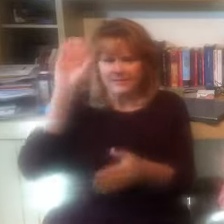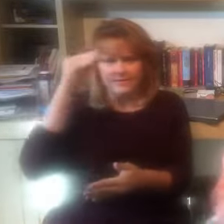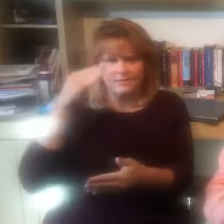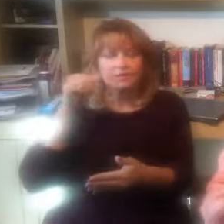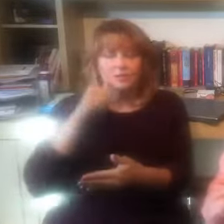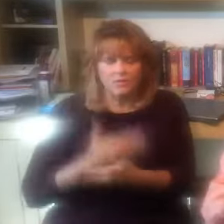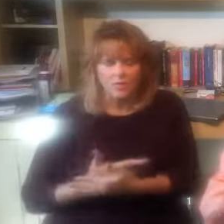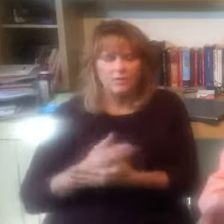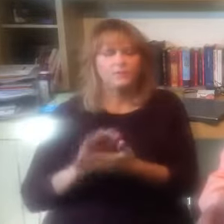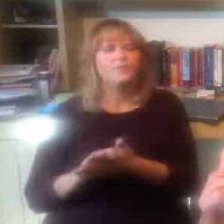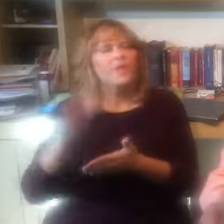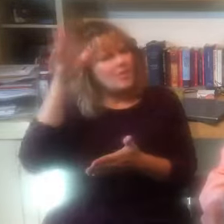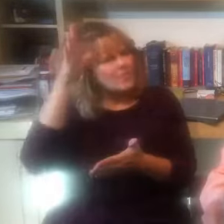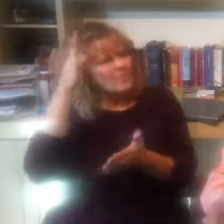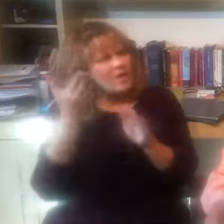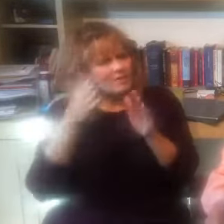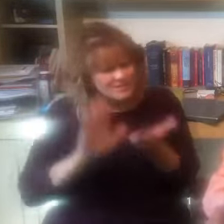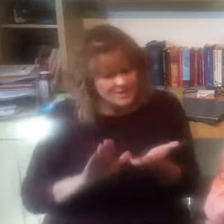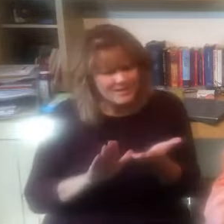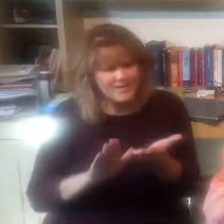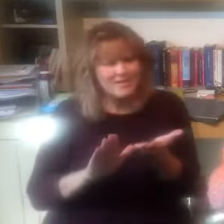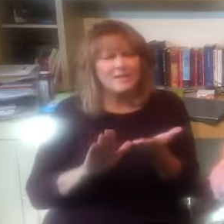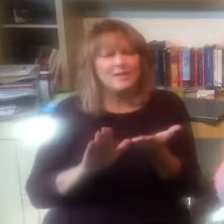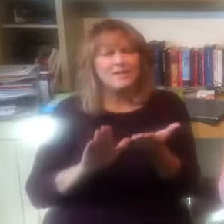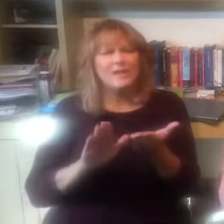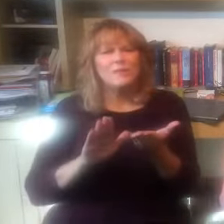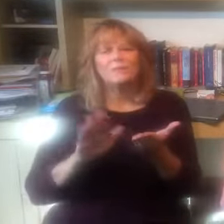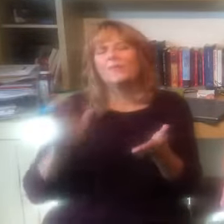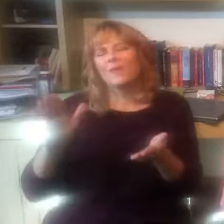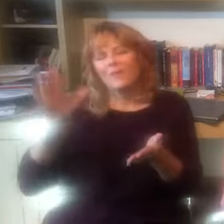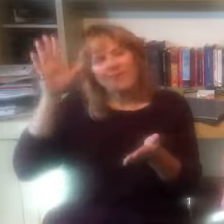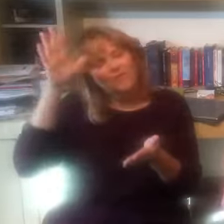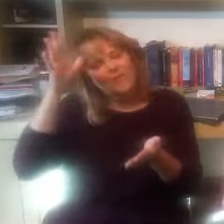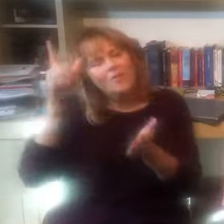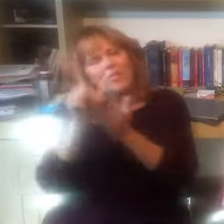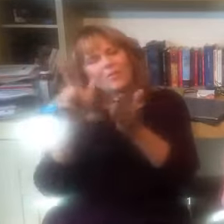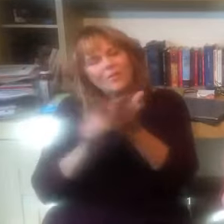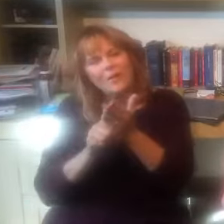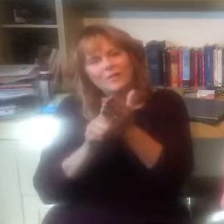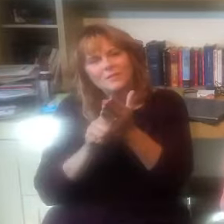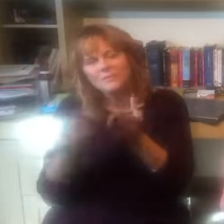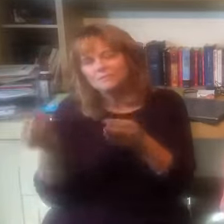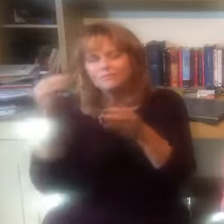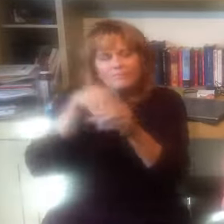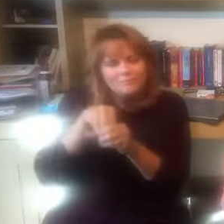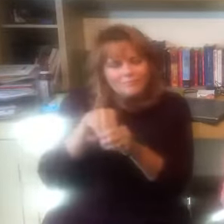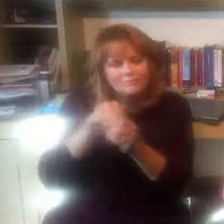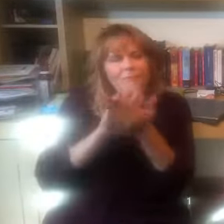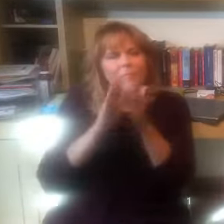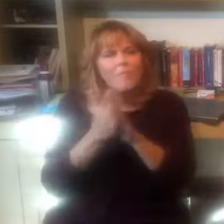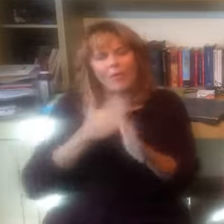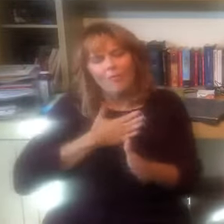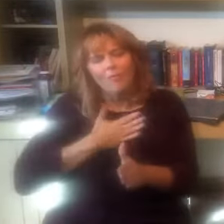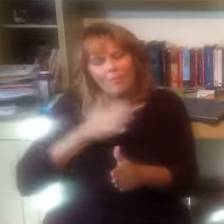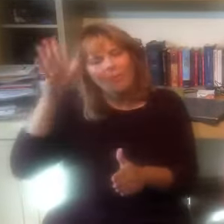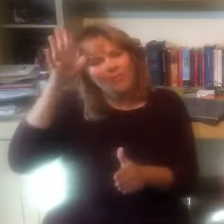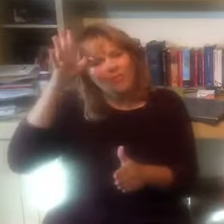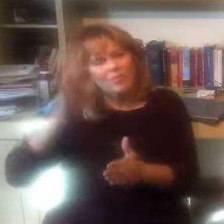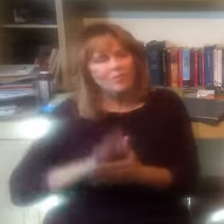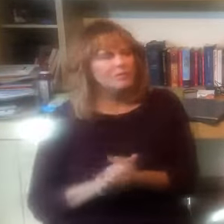my father died, and it was like Reverend McFadden just stepped right in and became my father. And